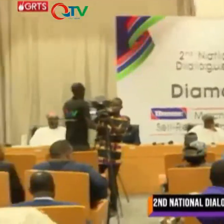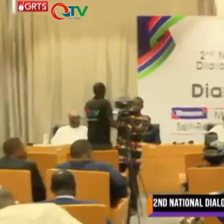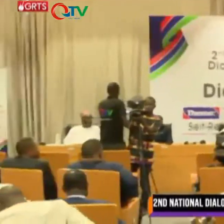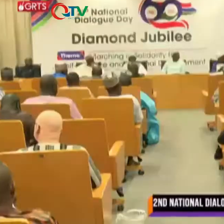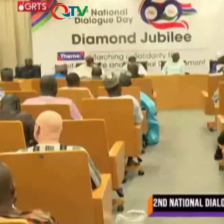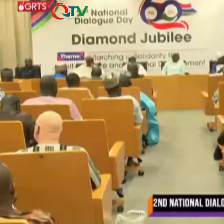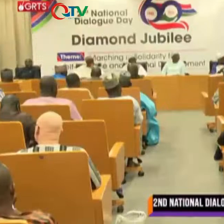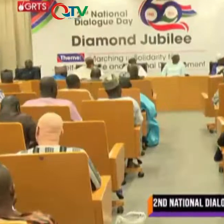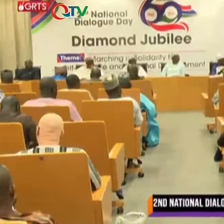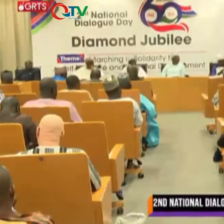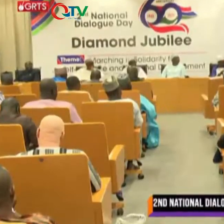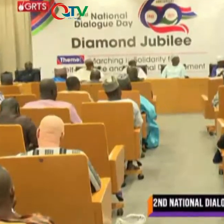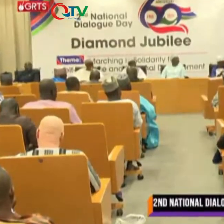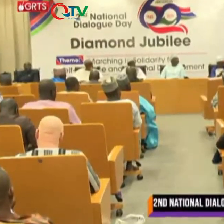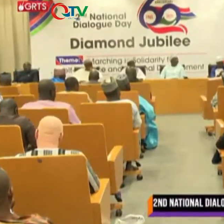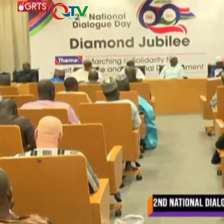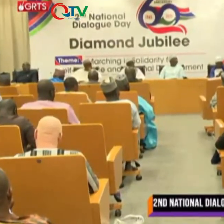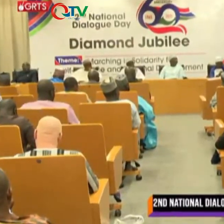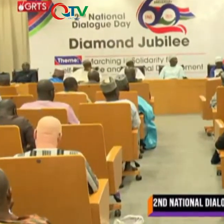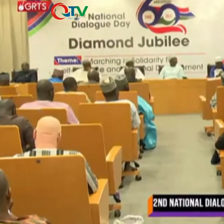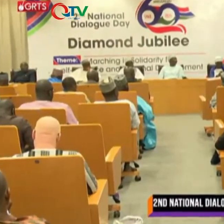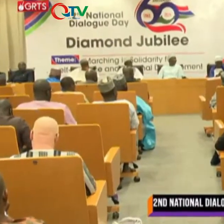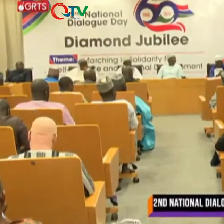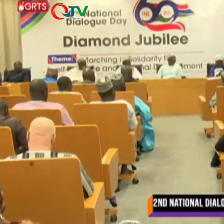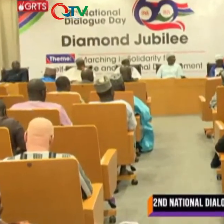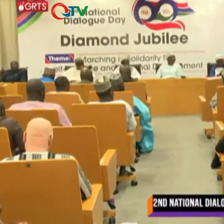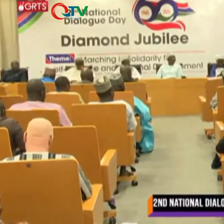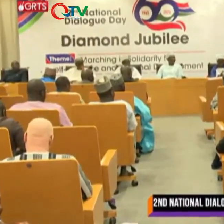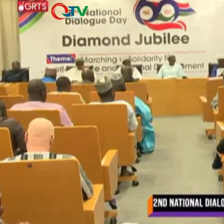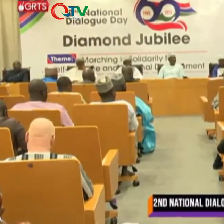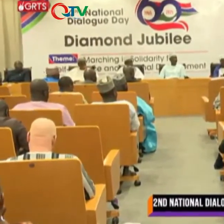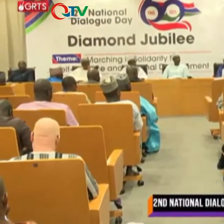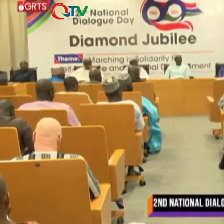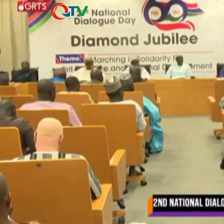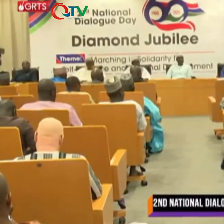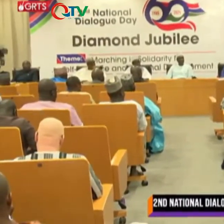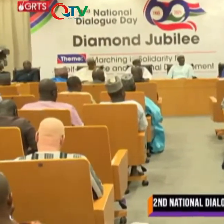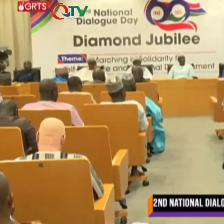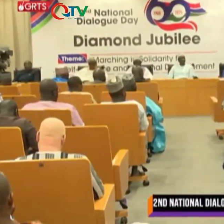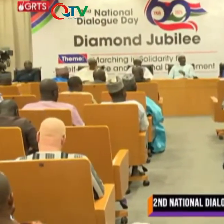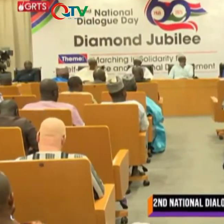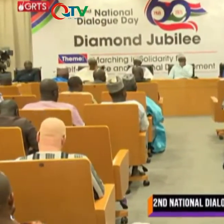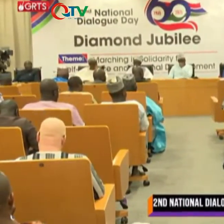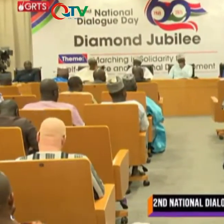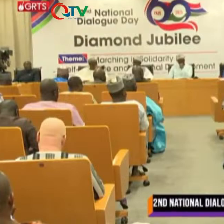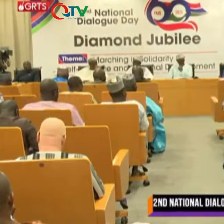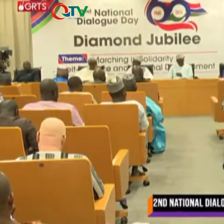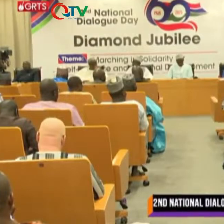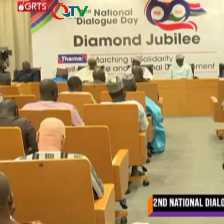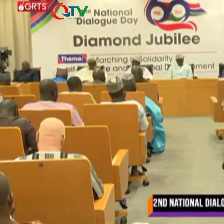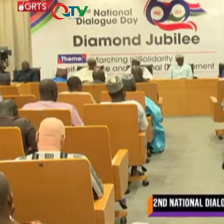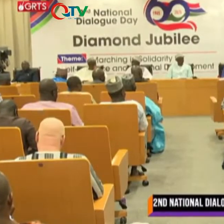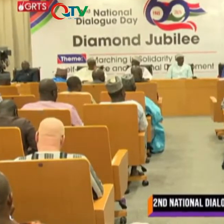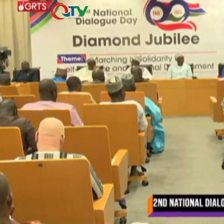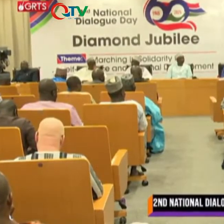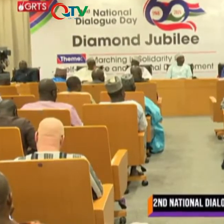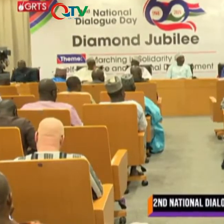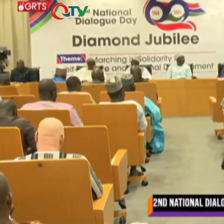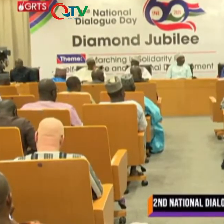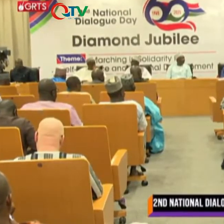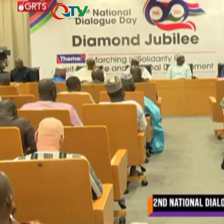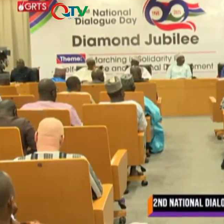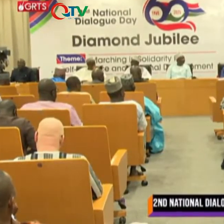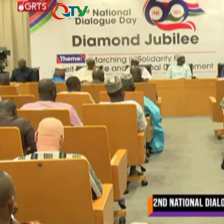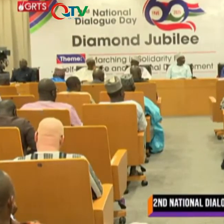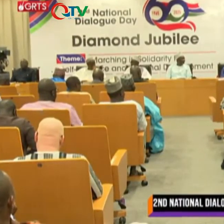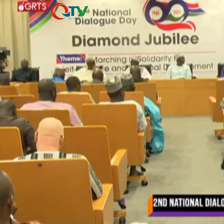min kun mayata min dialogue kono min fudato suwol kono ngana dimbayal sinni ngafwe mina nafati karambungol kono